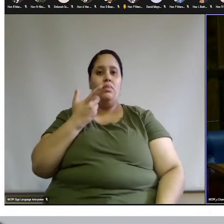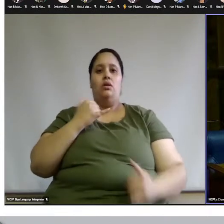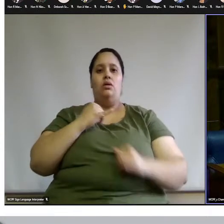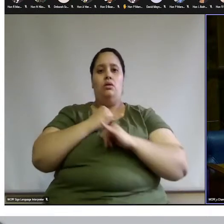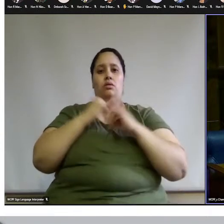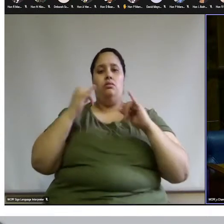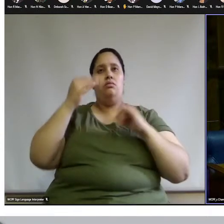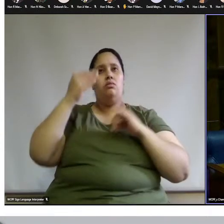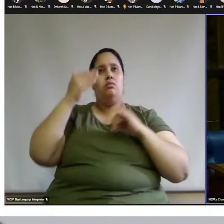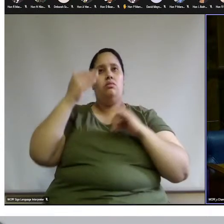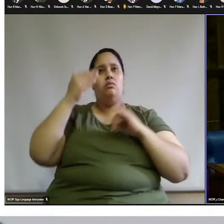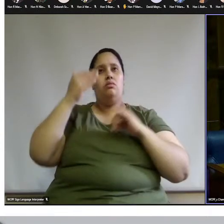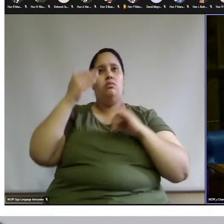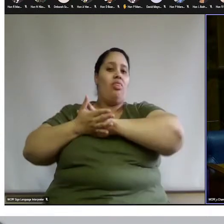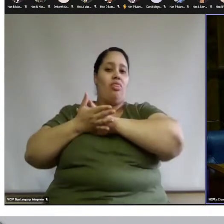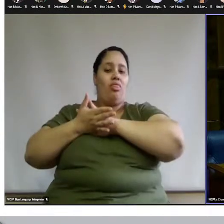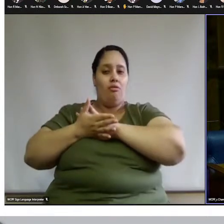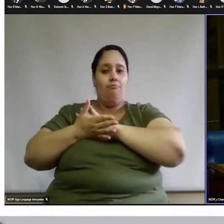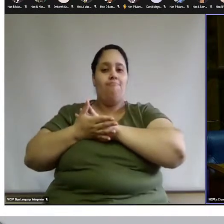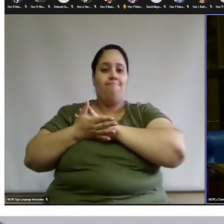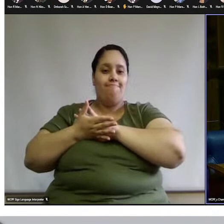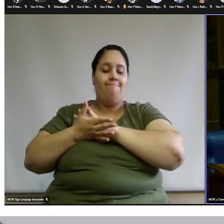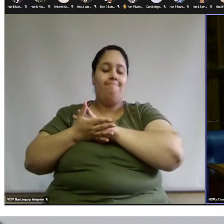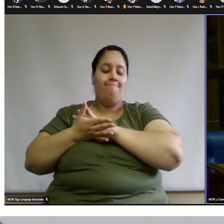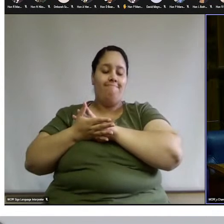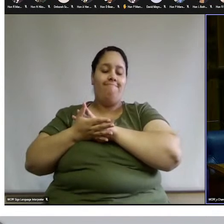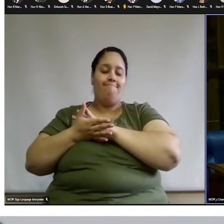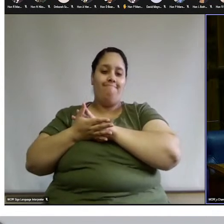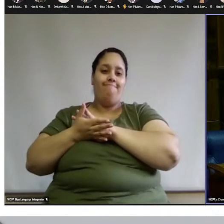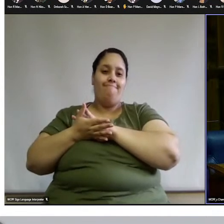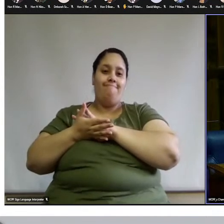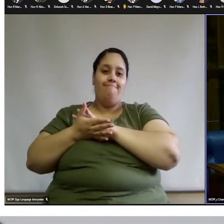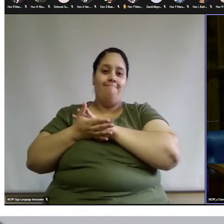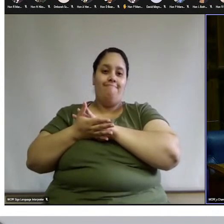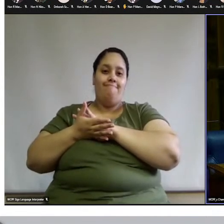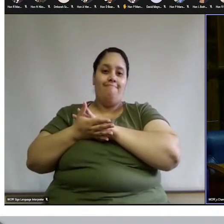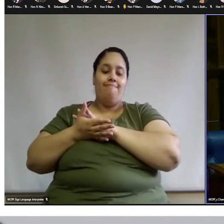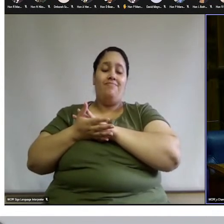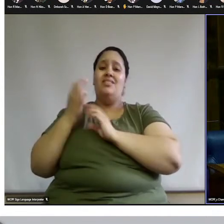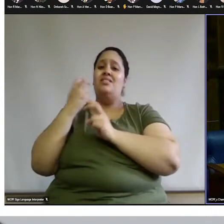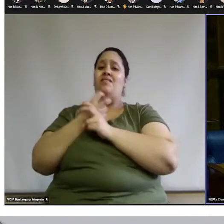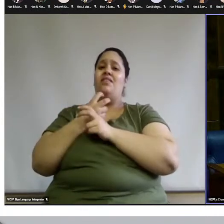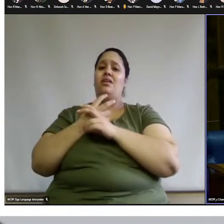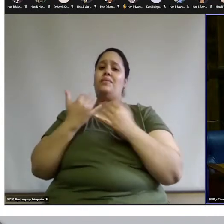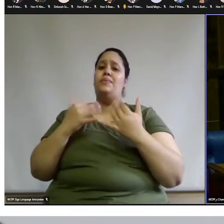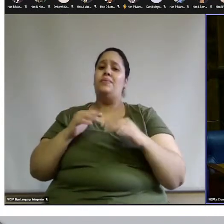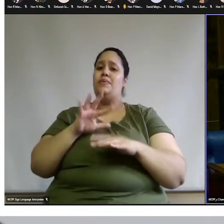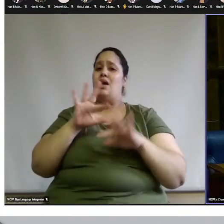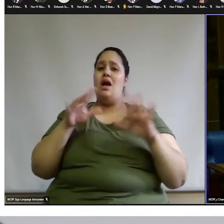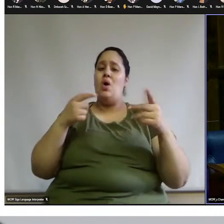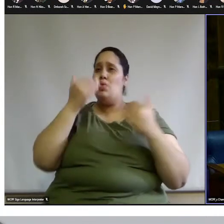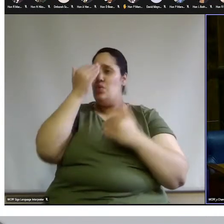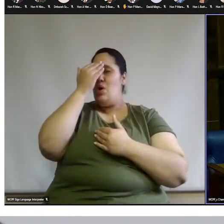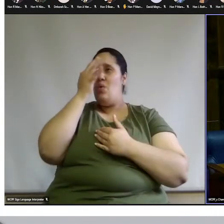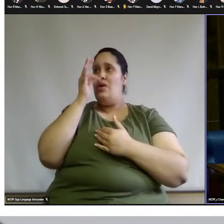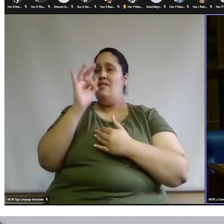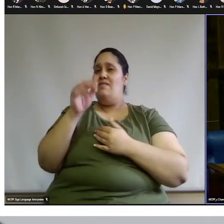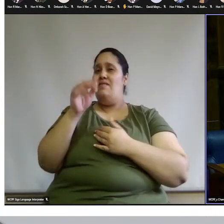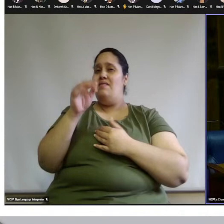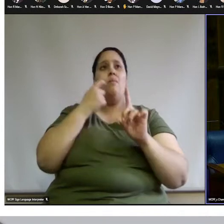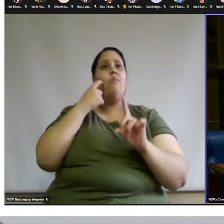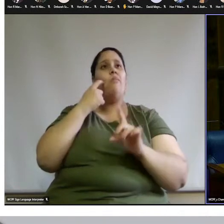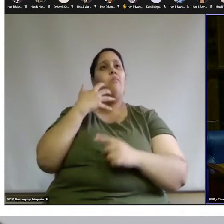damage point of view. And of course, that's why and it's very difficult because how do you know when someone is